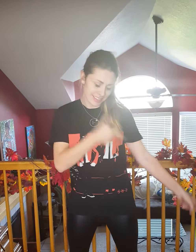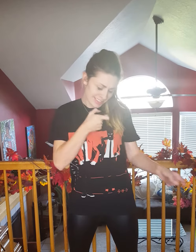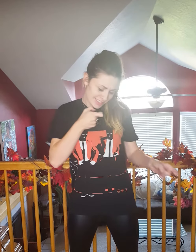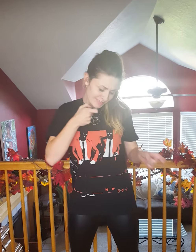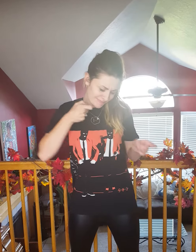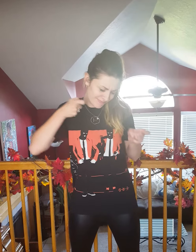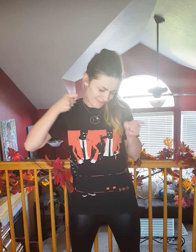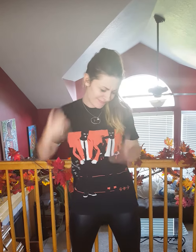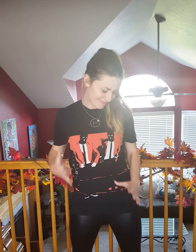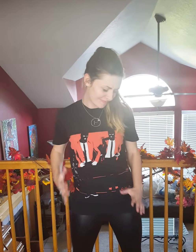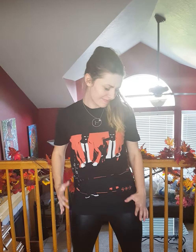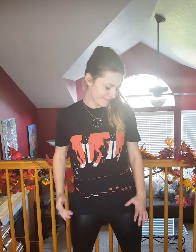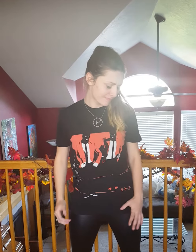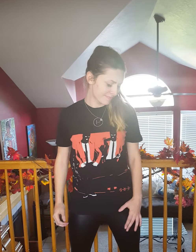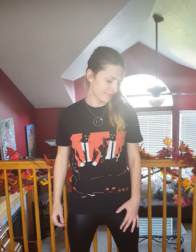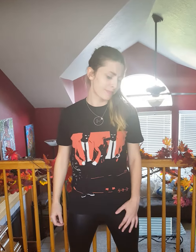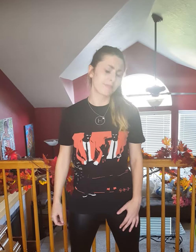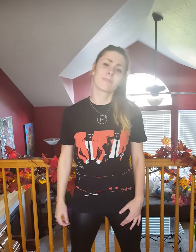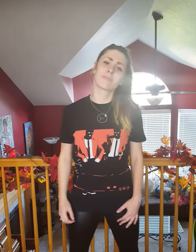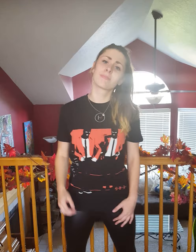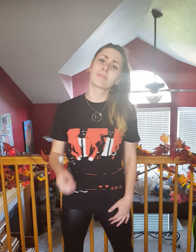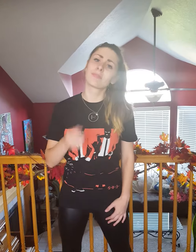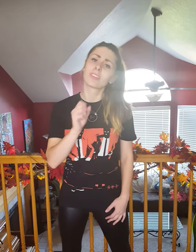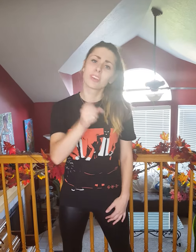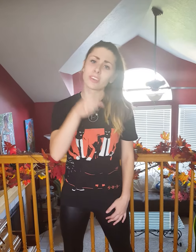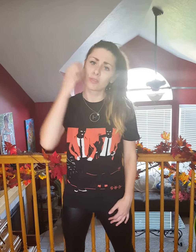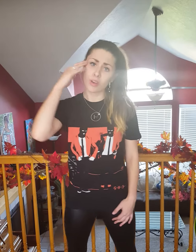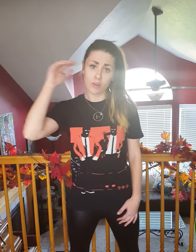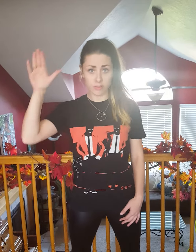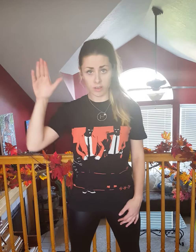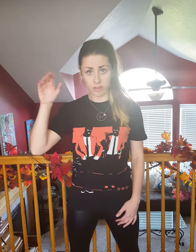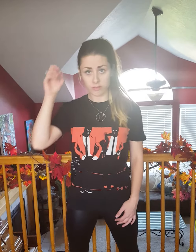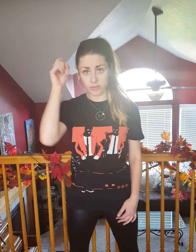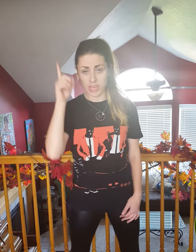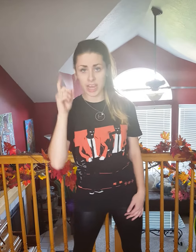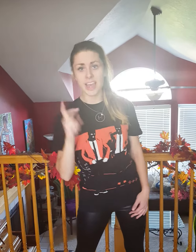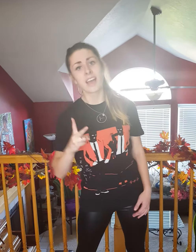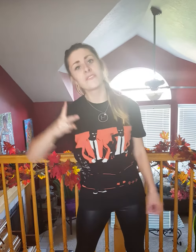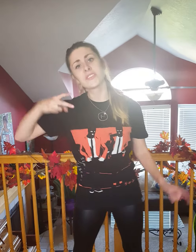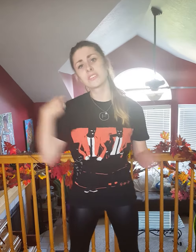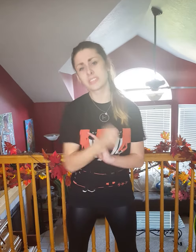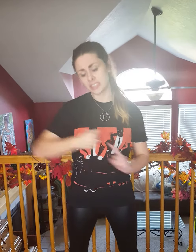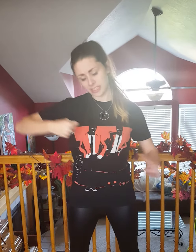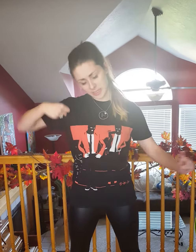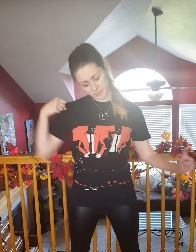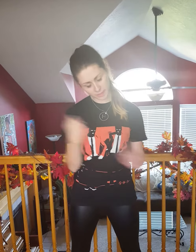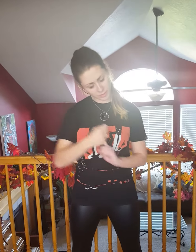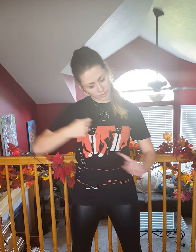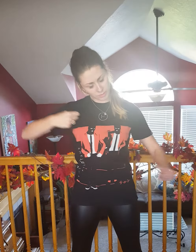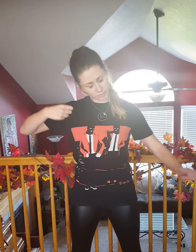sudden moves You don't know the half of the abuse